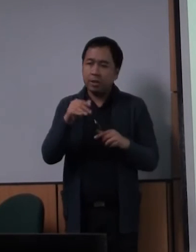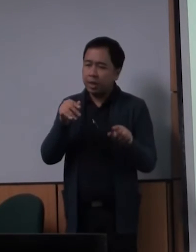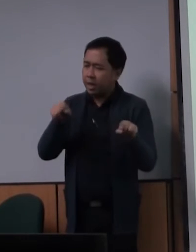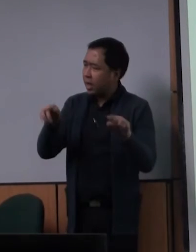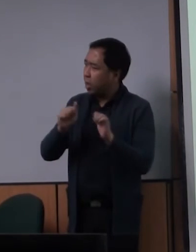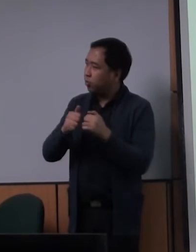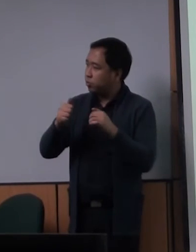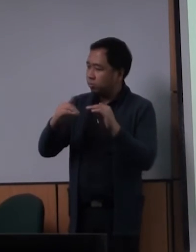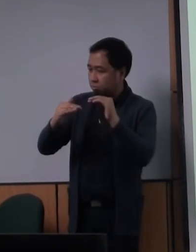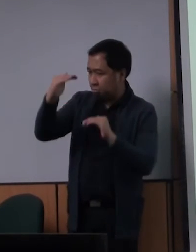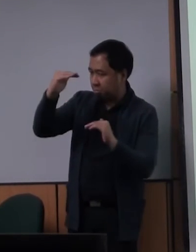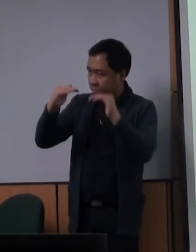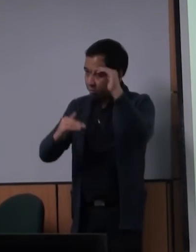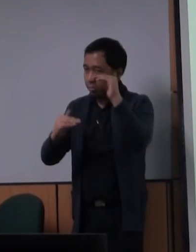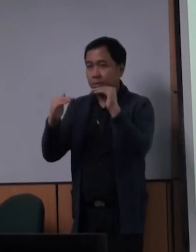scores.